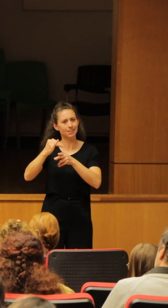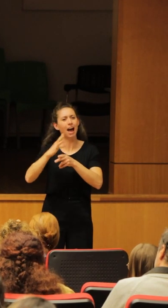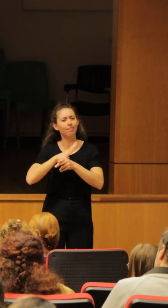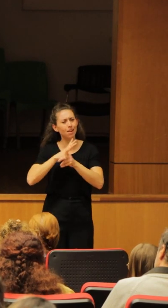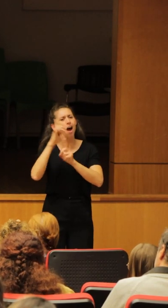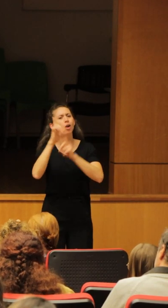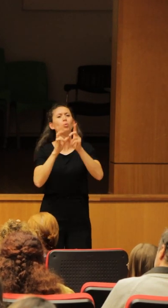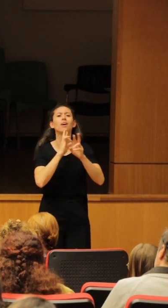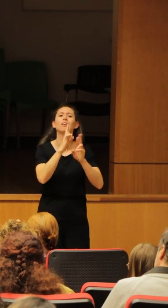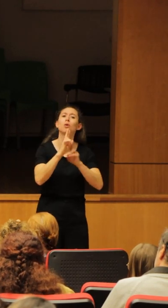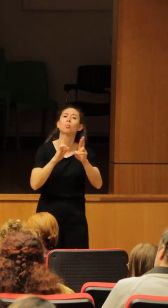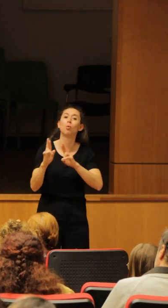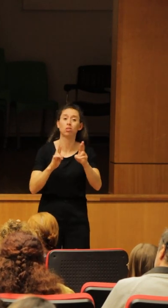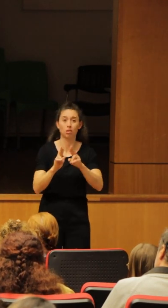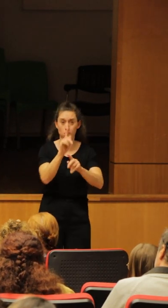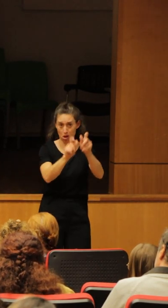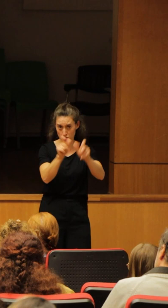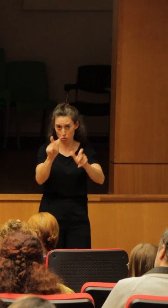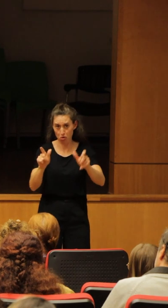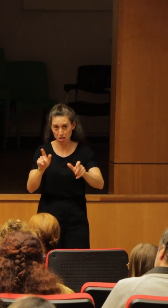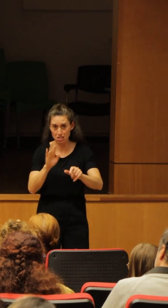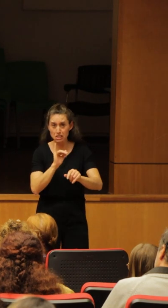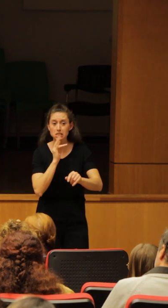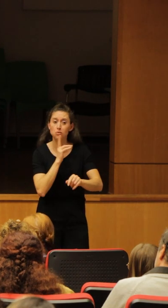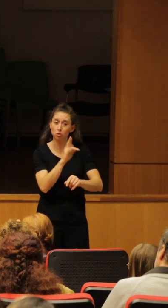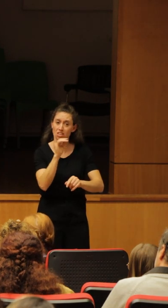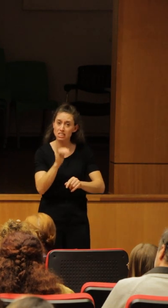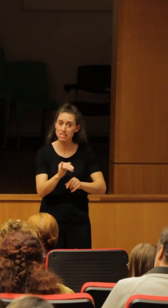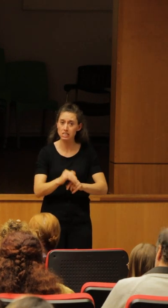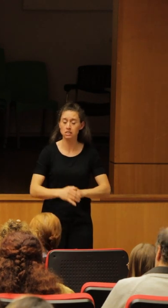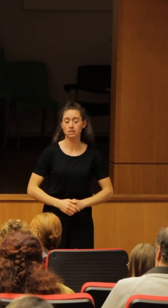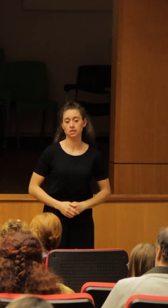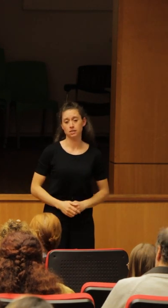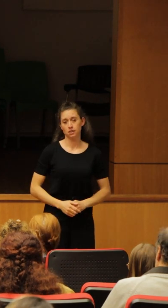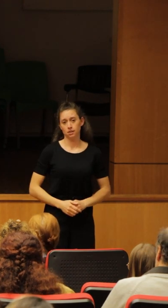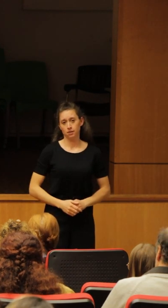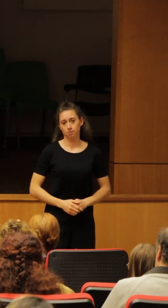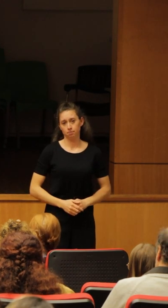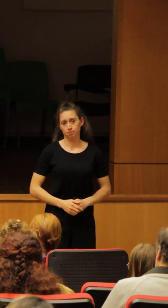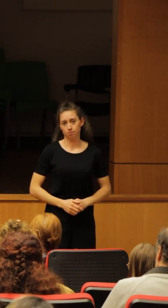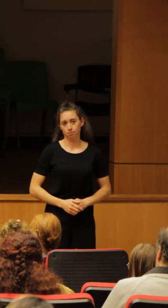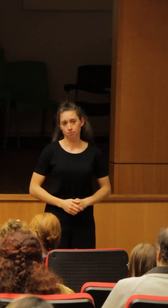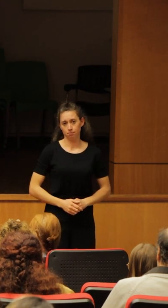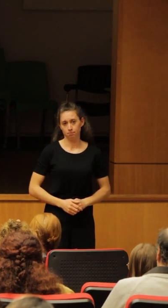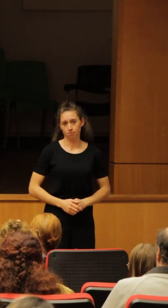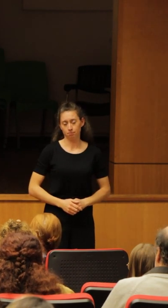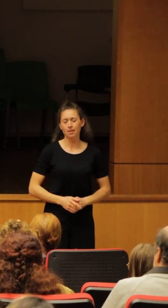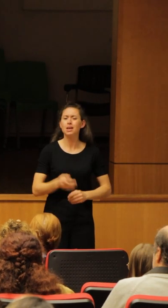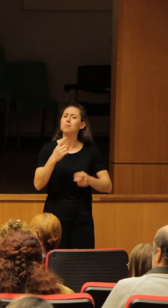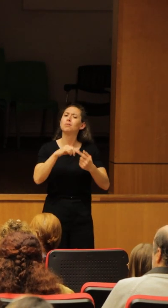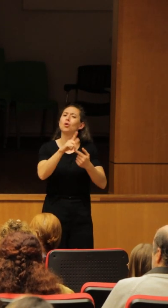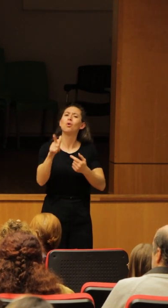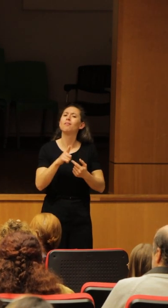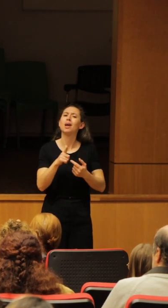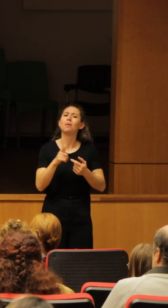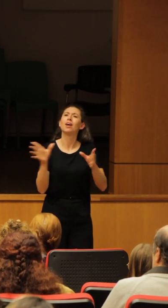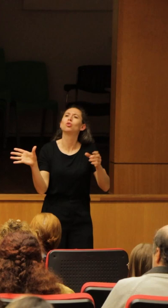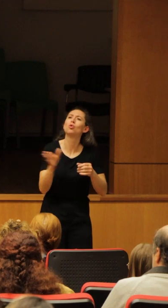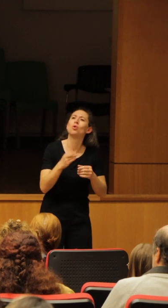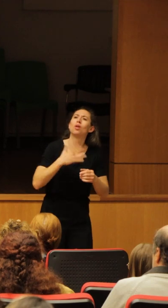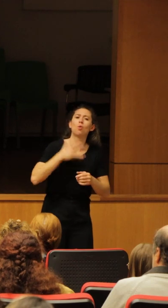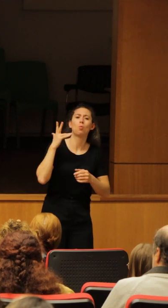respuestas para los individuos. But it didn't have the solutions for humanity. Pero no para la